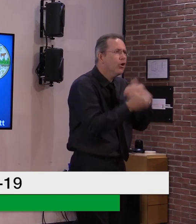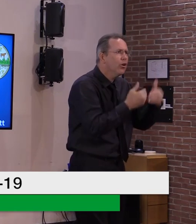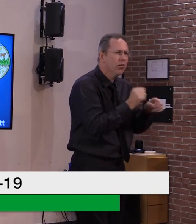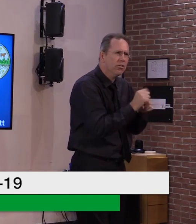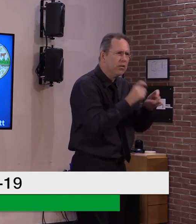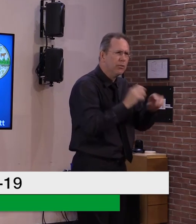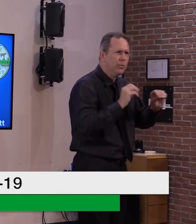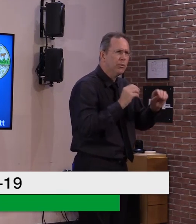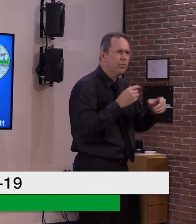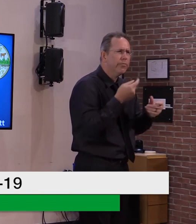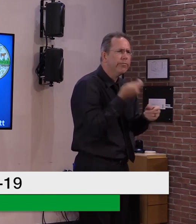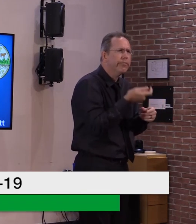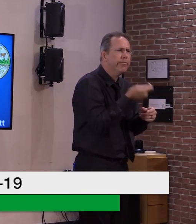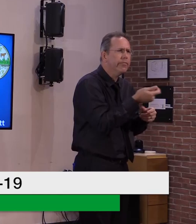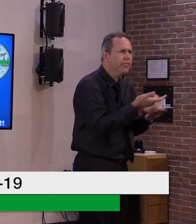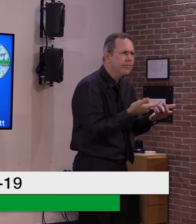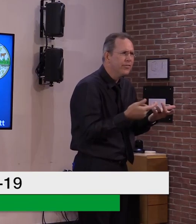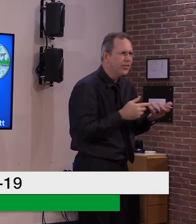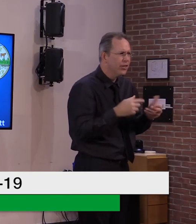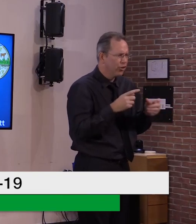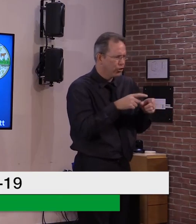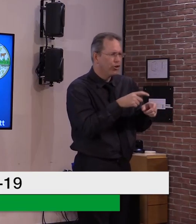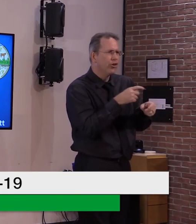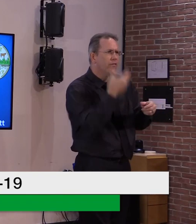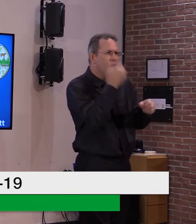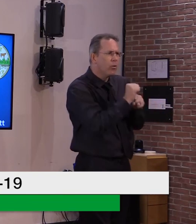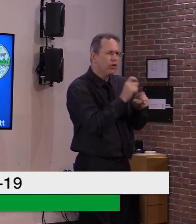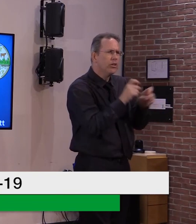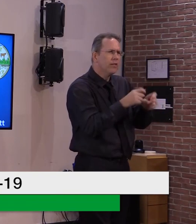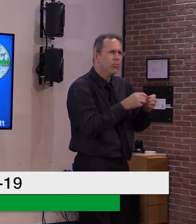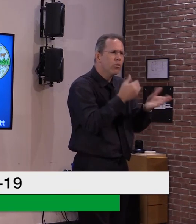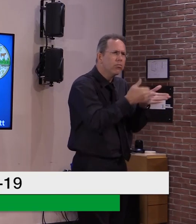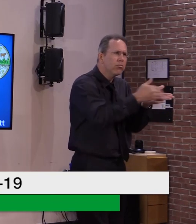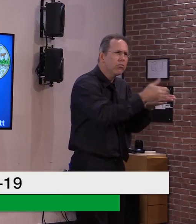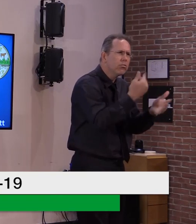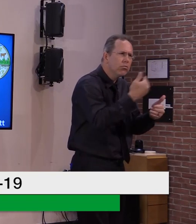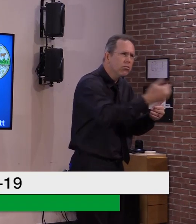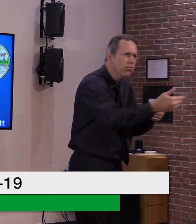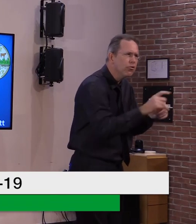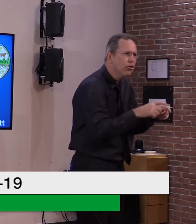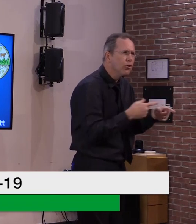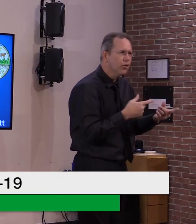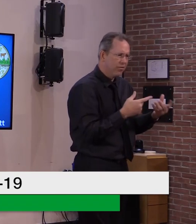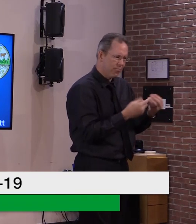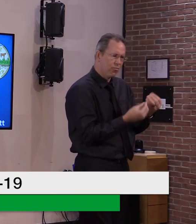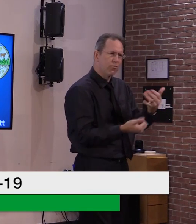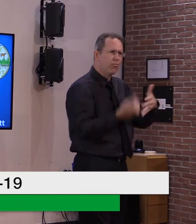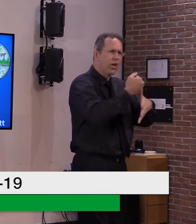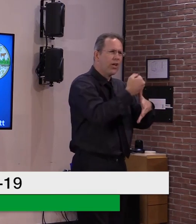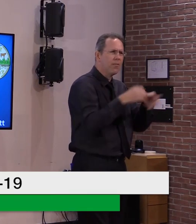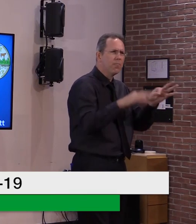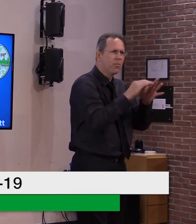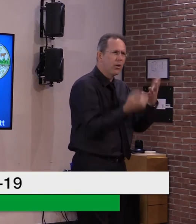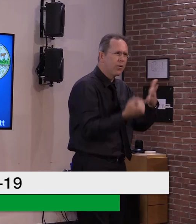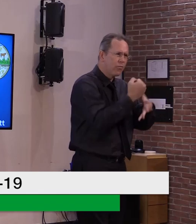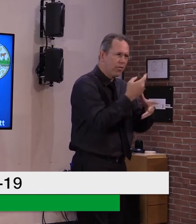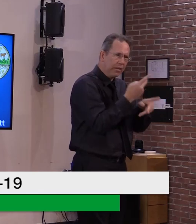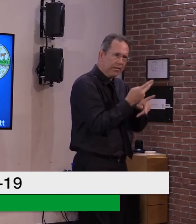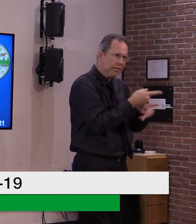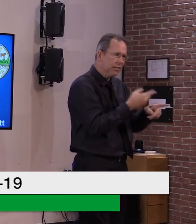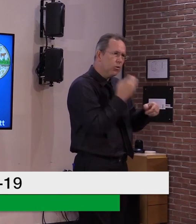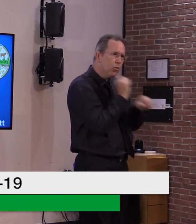meaningful um do you see it as being a priority where health care staff especially gives a that we're seeing in cases right